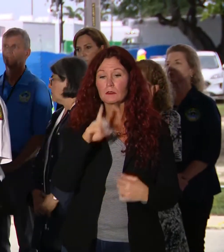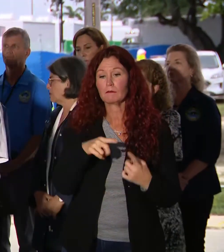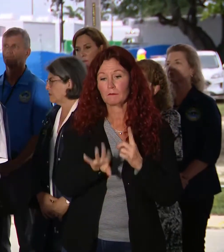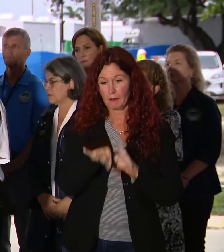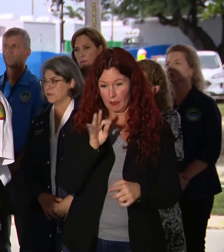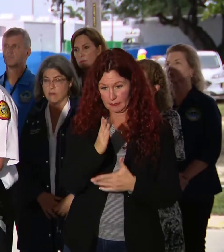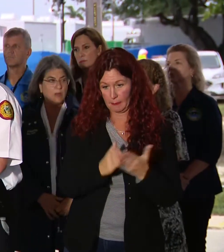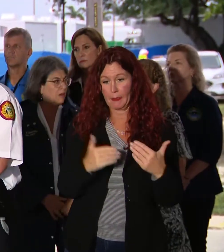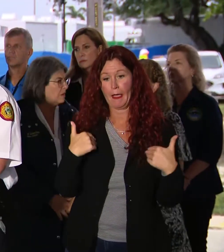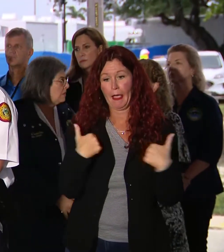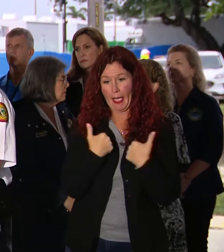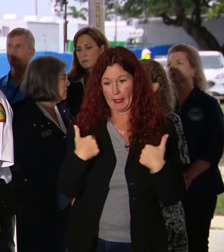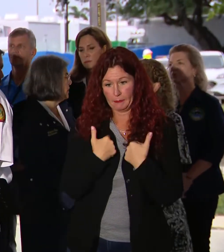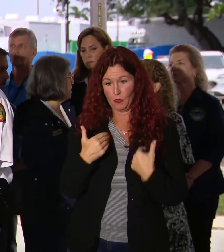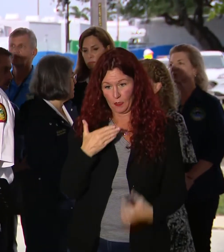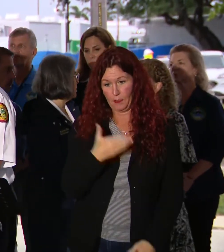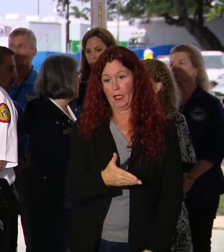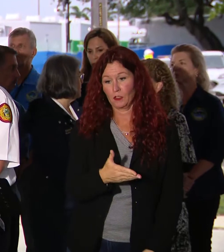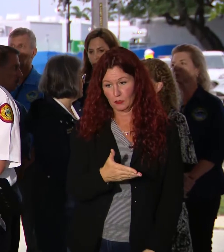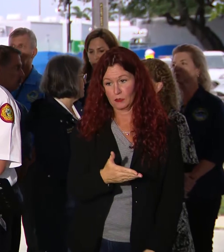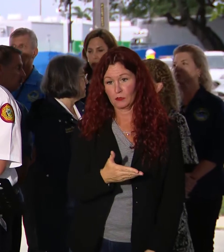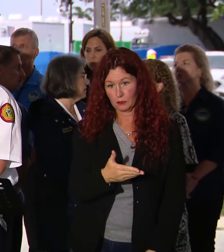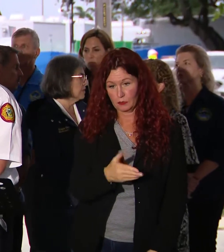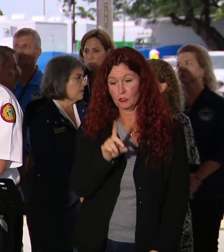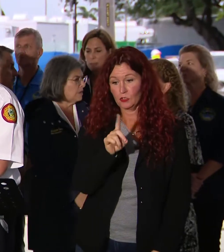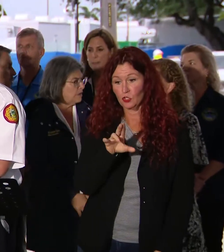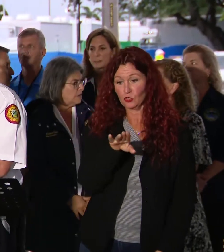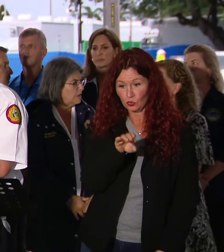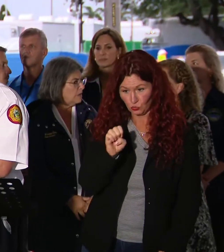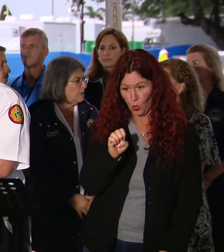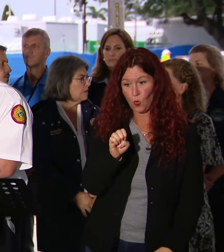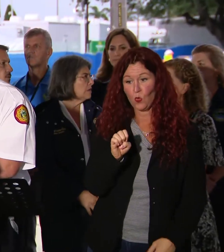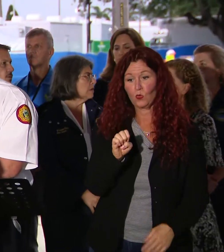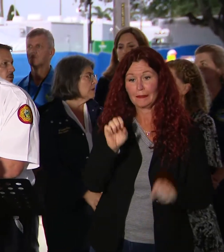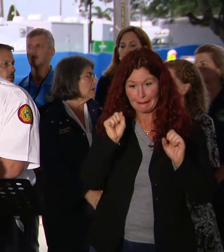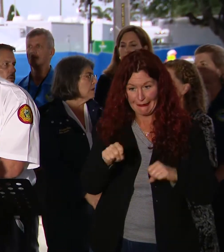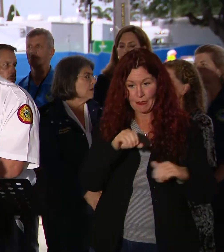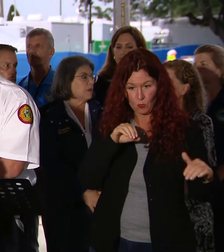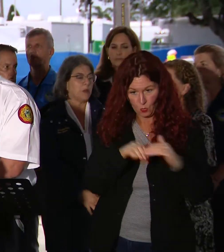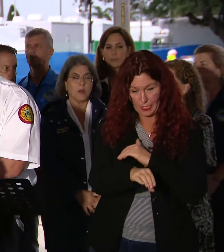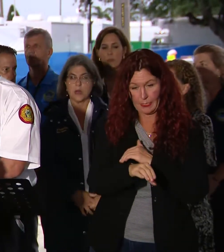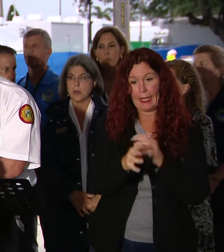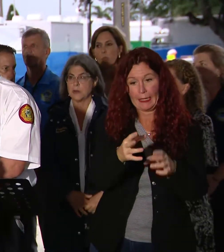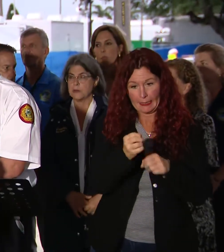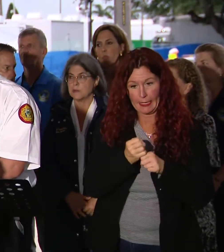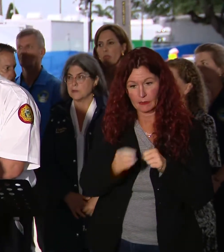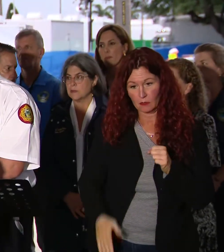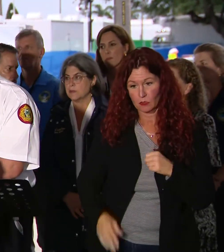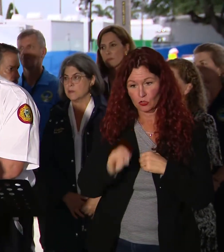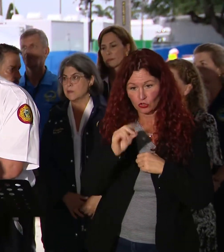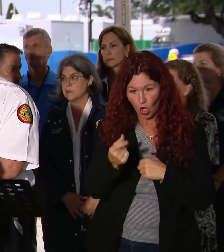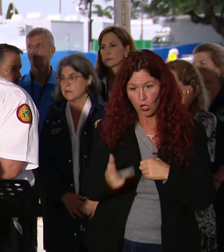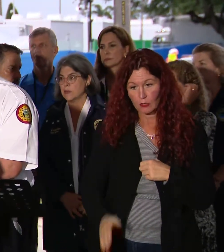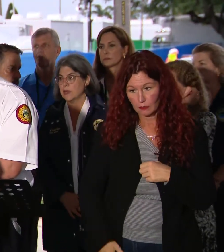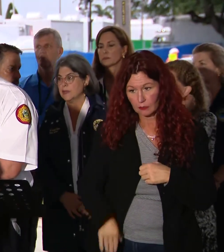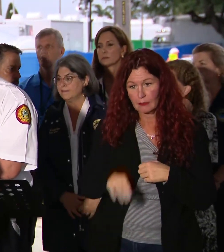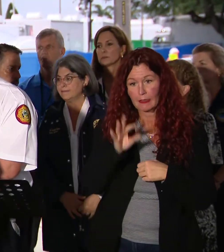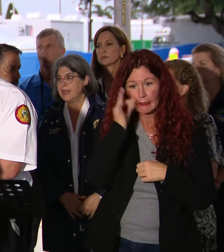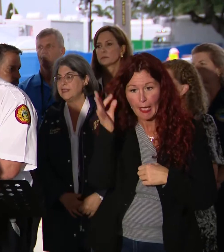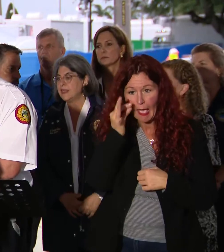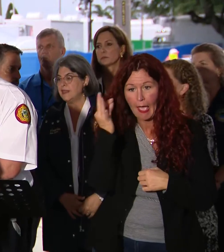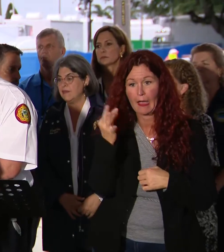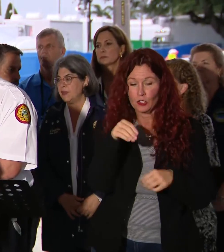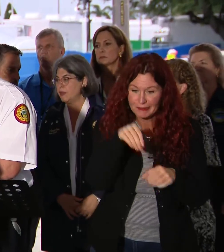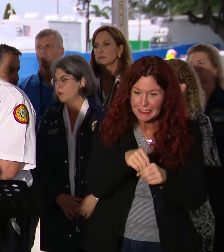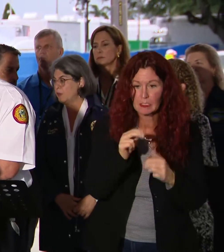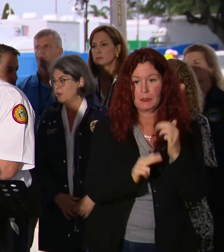and apparently some sort of drone that has the capability to break windows and go inside the building, but that has not been authorized. Can you explain